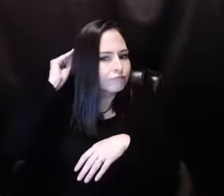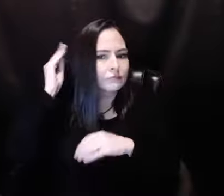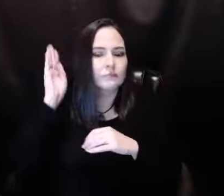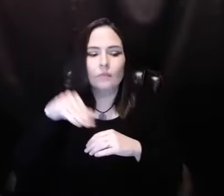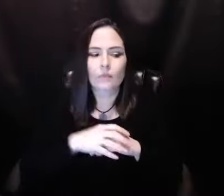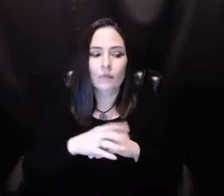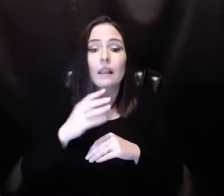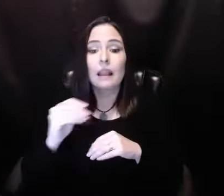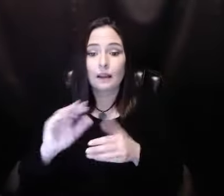sentences,